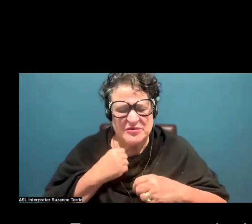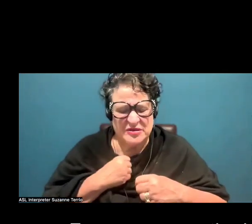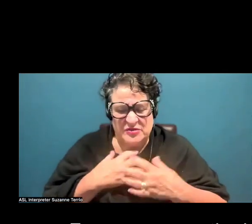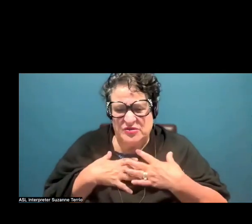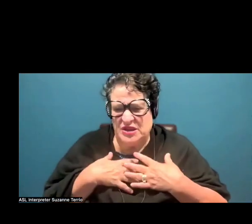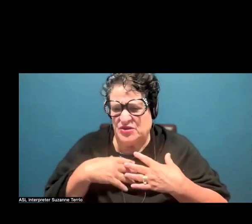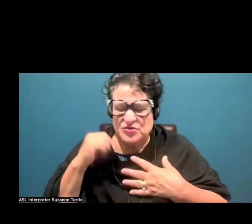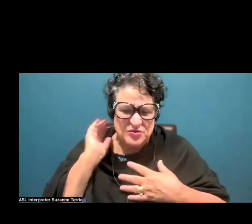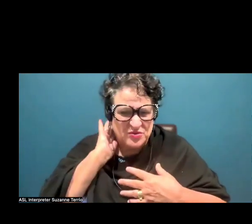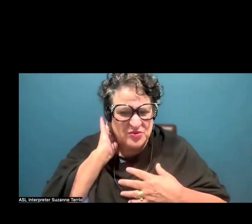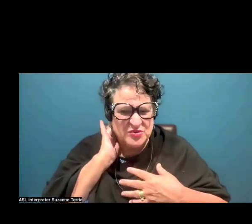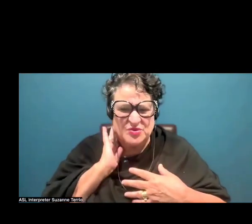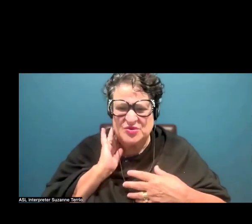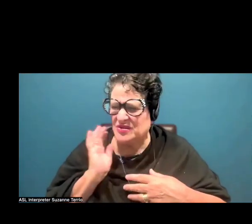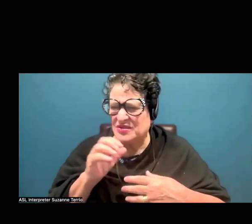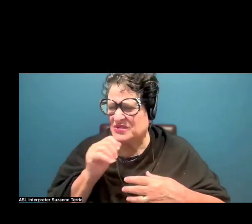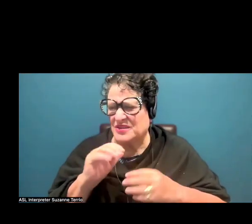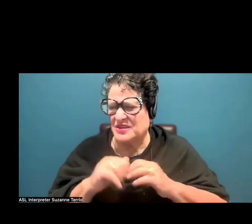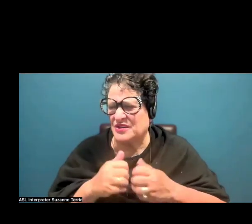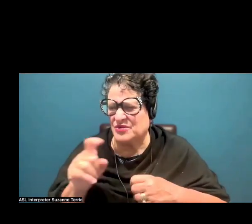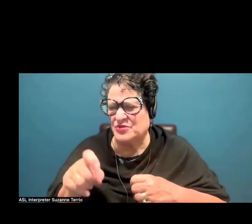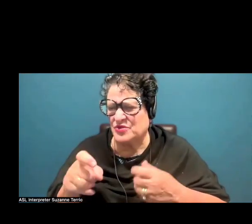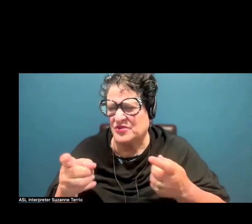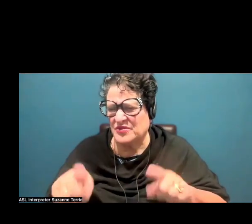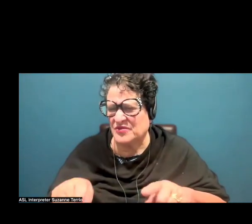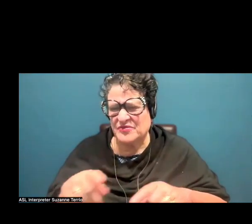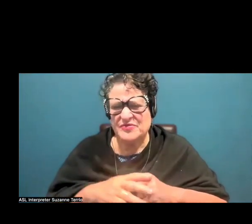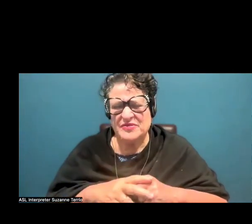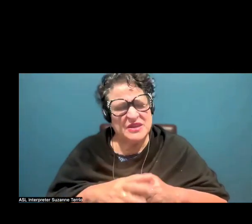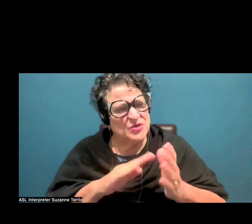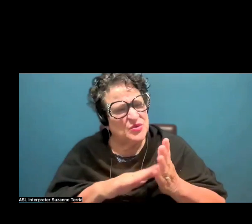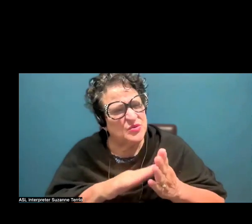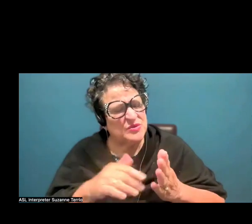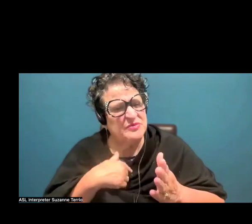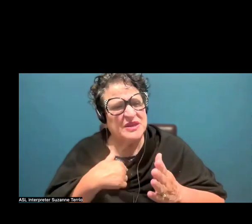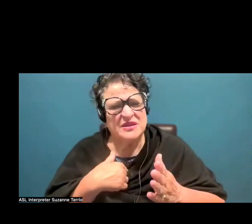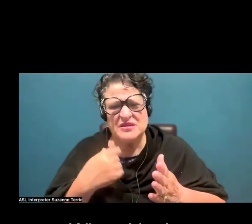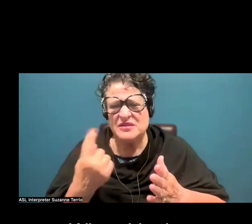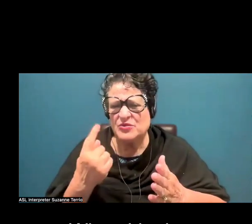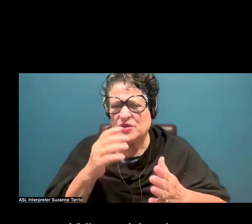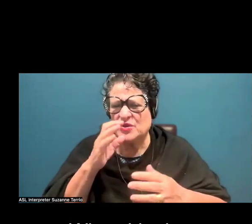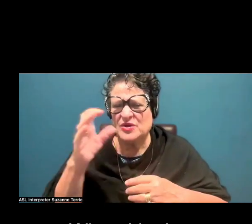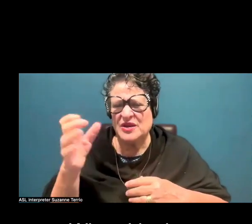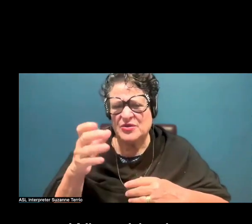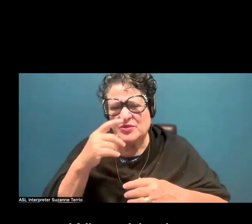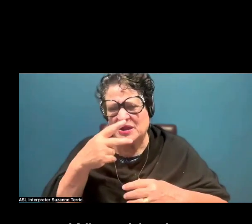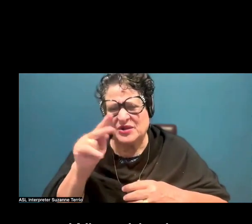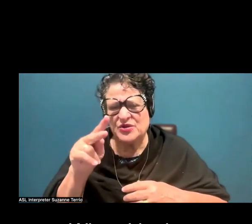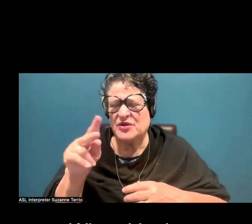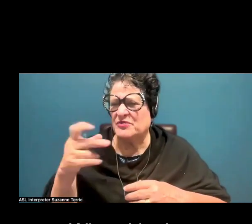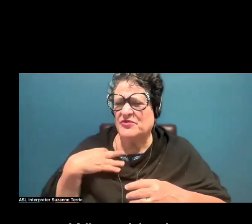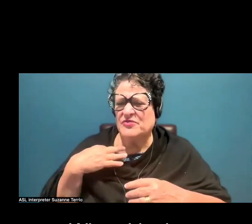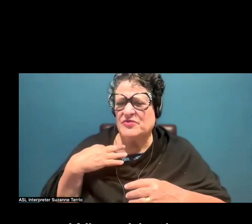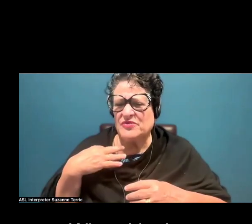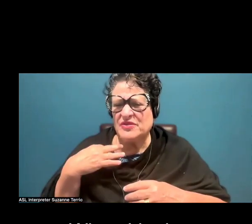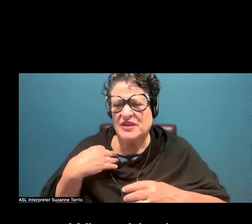and clutching. This isn't how it was supposed to go. Excuse me, I hear someone call out. When I look up, a volunteer has her